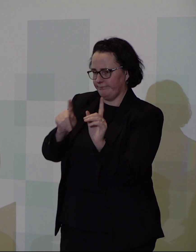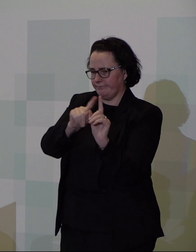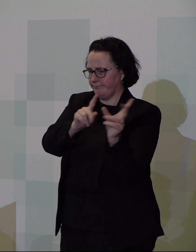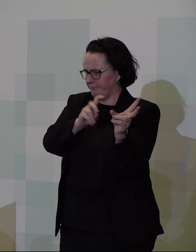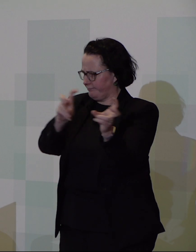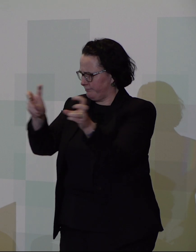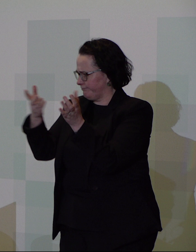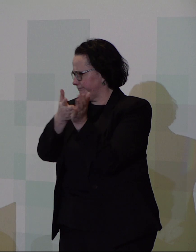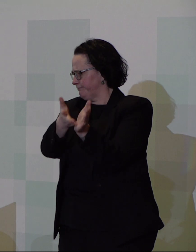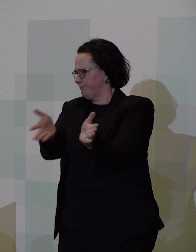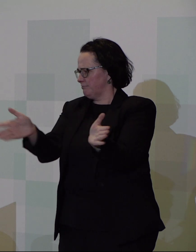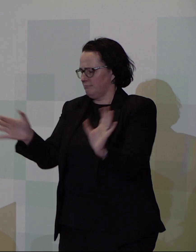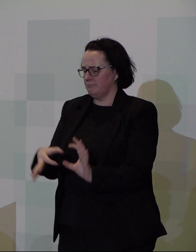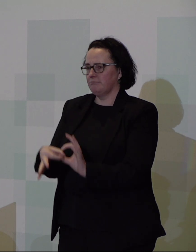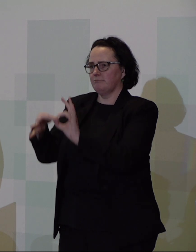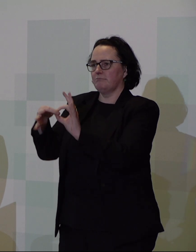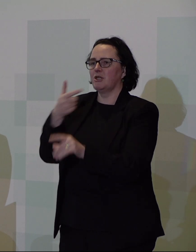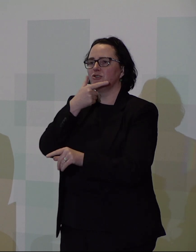on aspects of gender in Ireland.